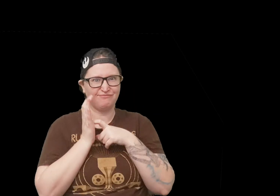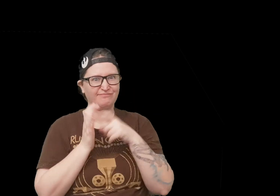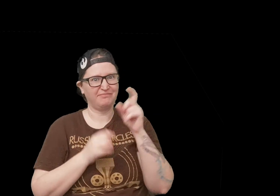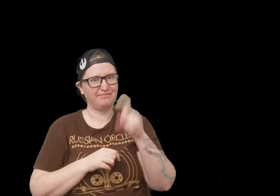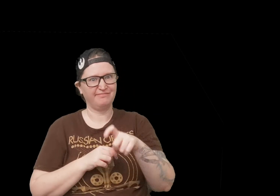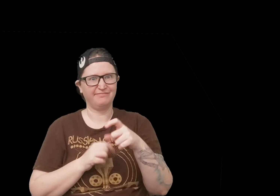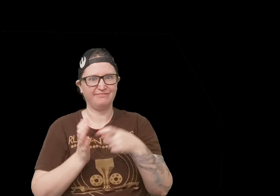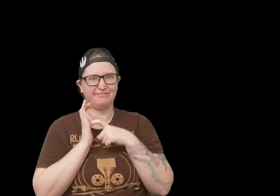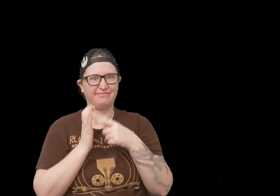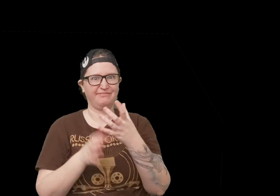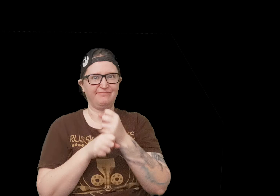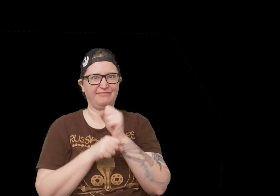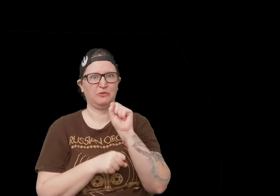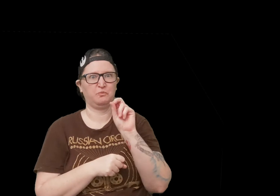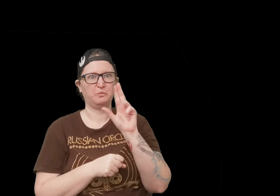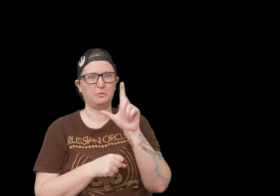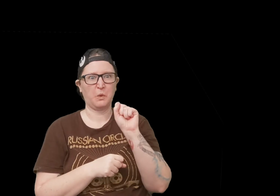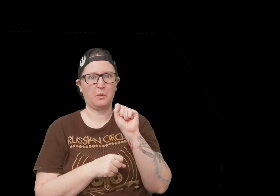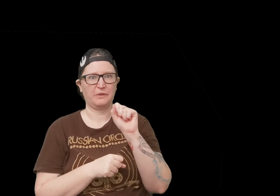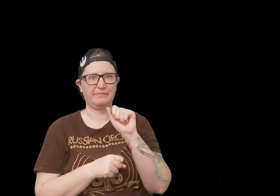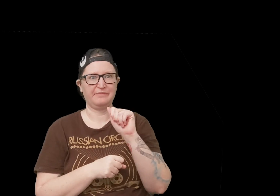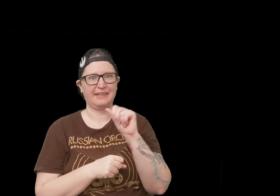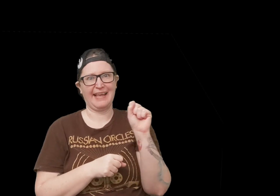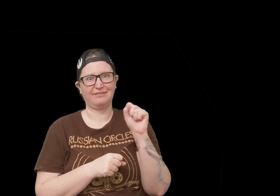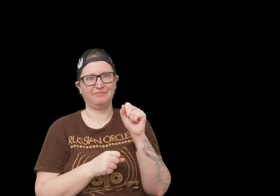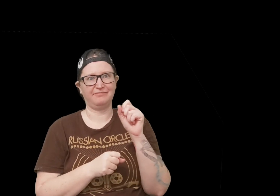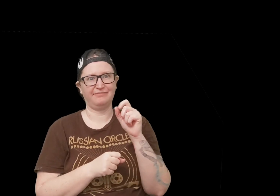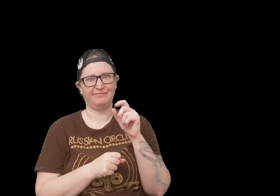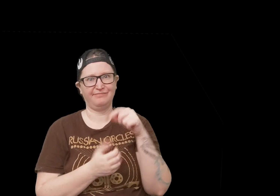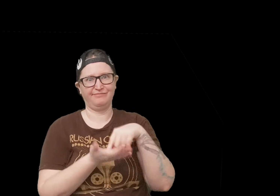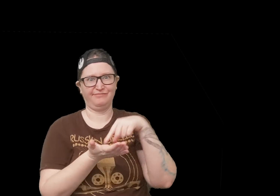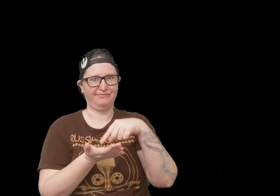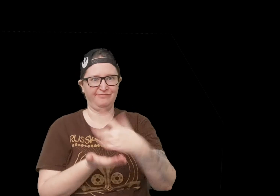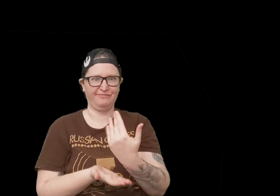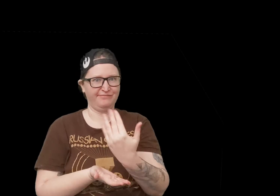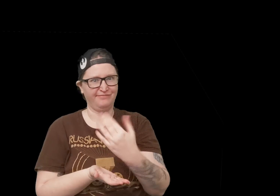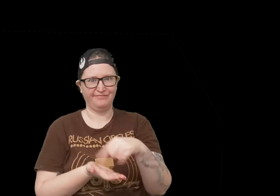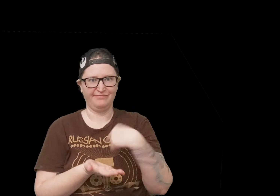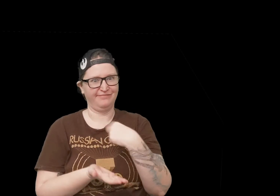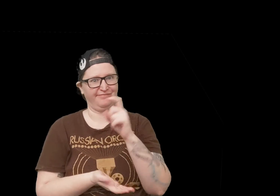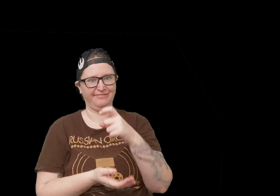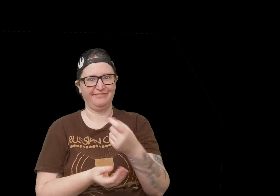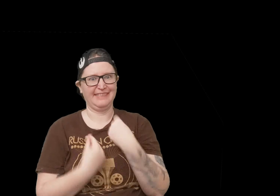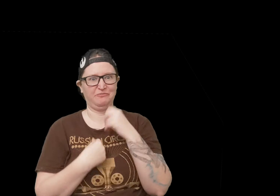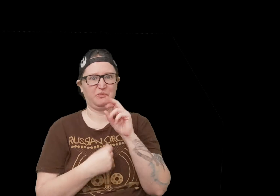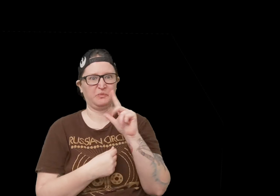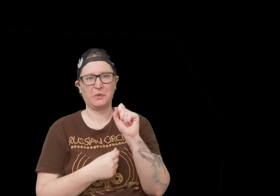where it requires you to get tolls. kind of like as like a debt, like a payment,